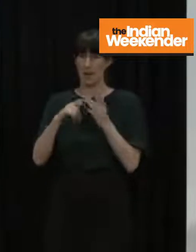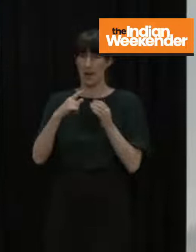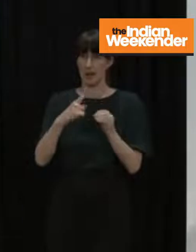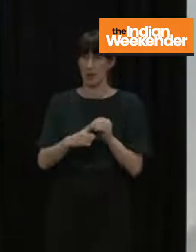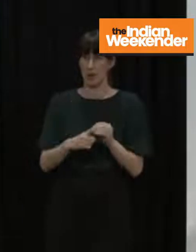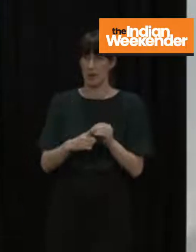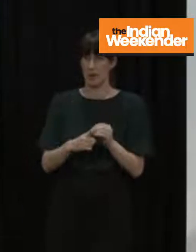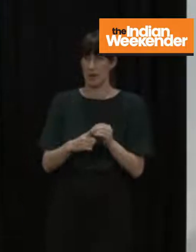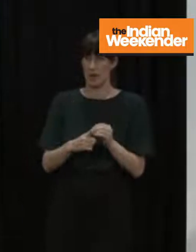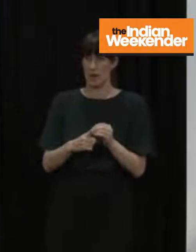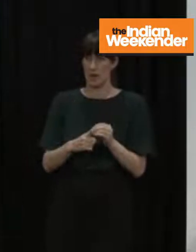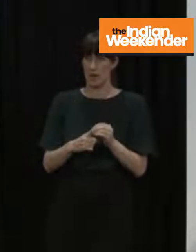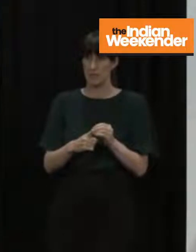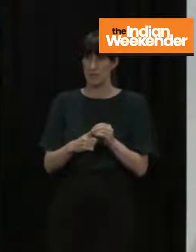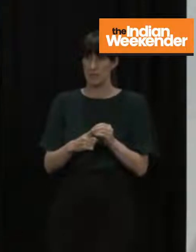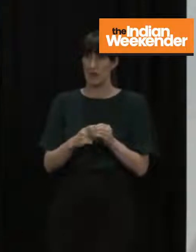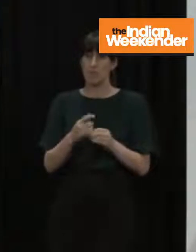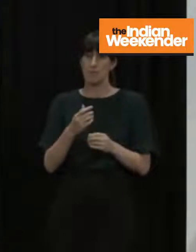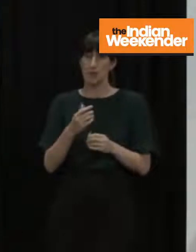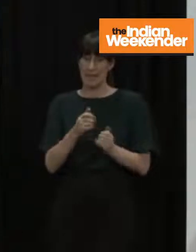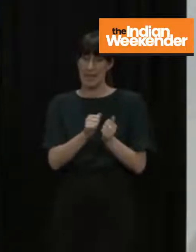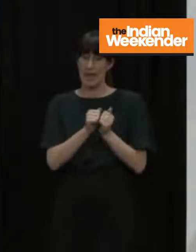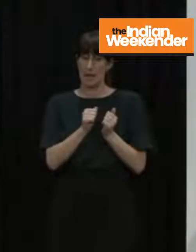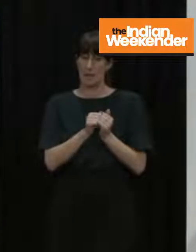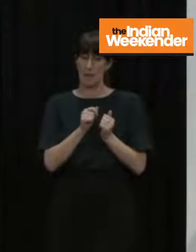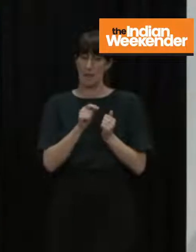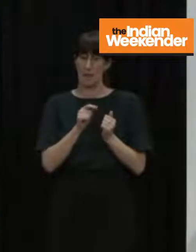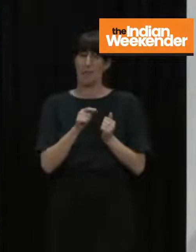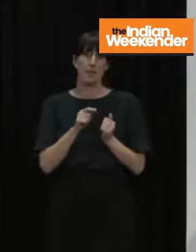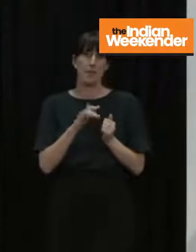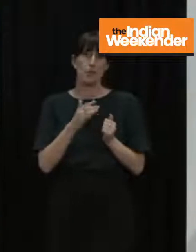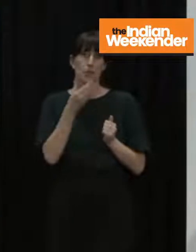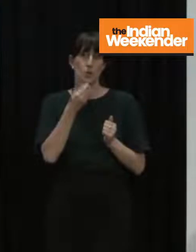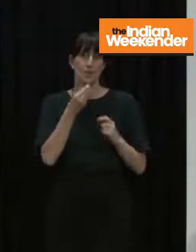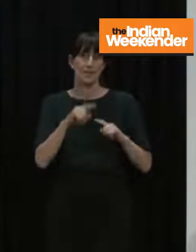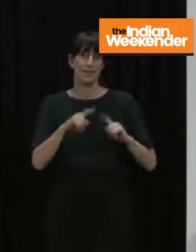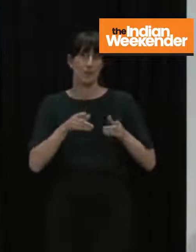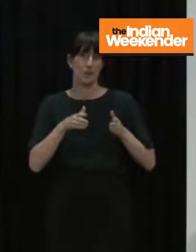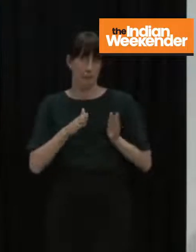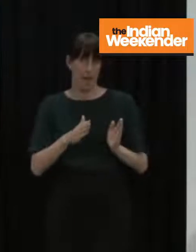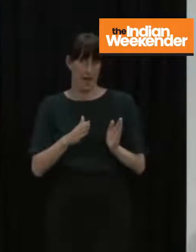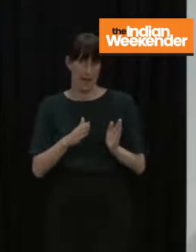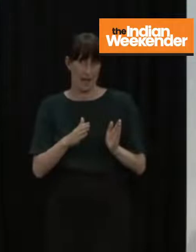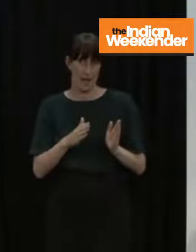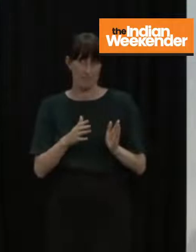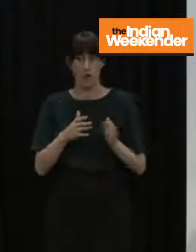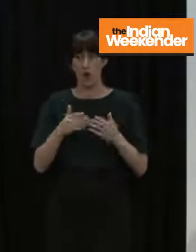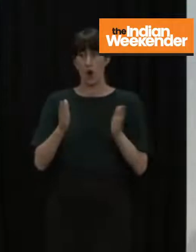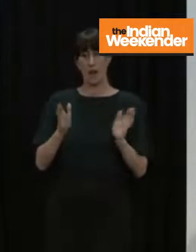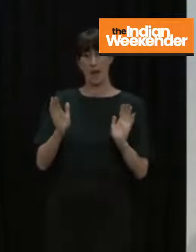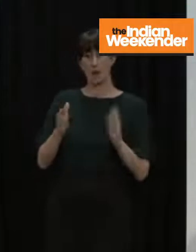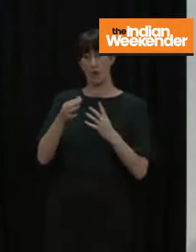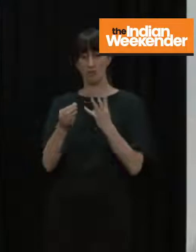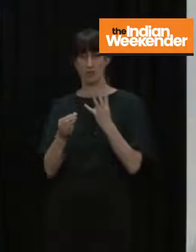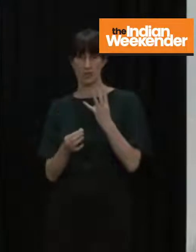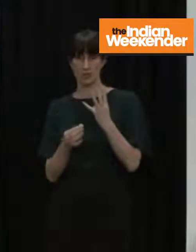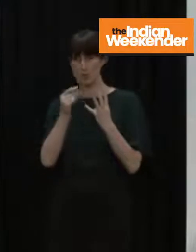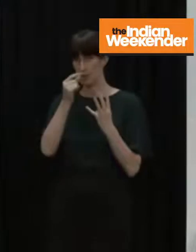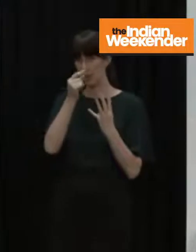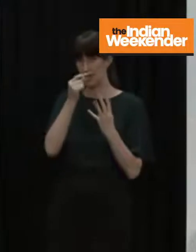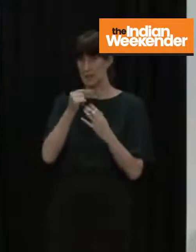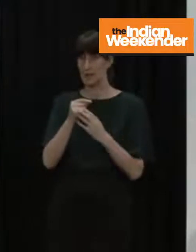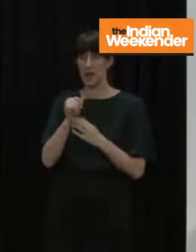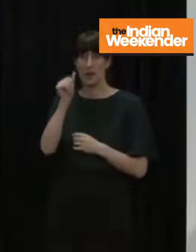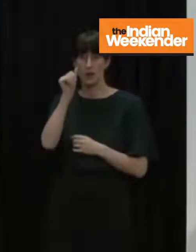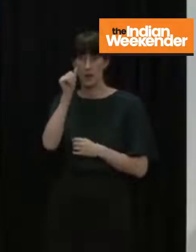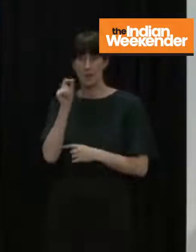had are still being used in the way they've been used, but it does open up some possibilities. And just finally, I also know that Mr. Hipkins has been